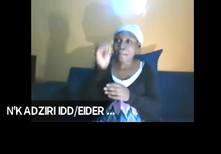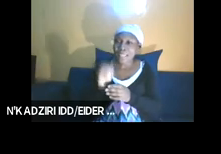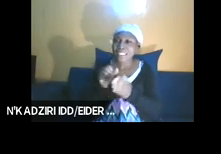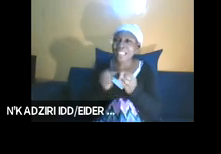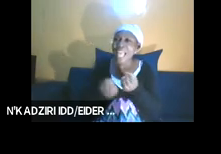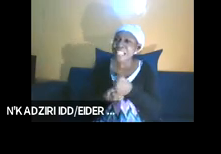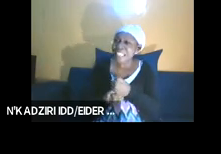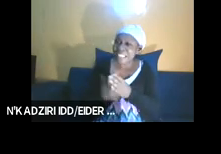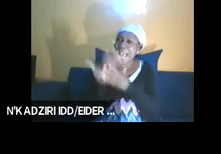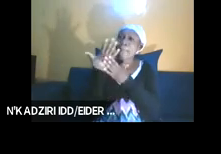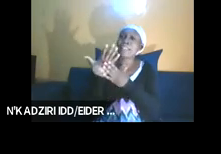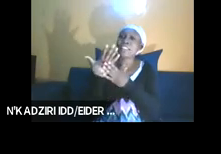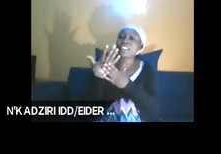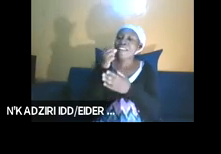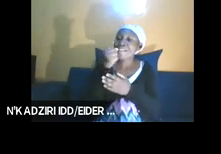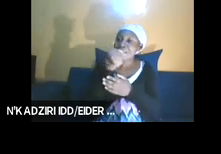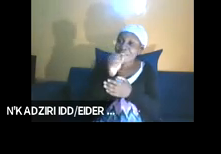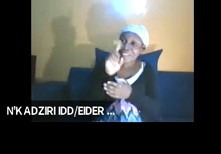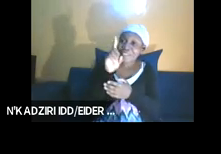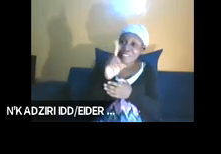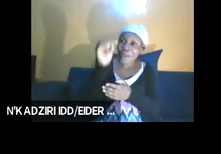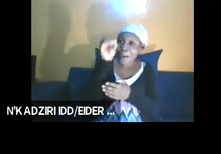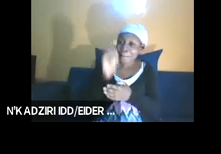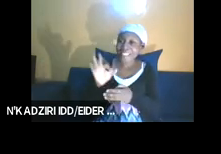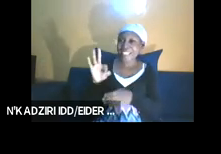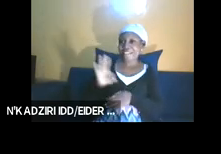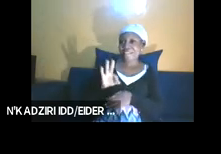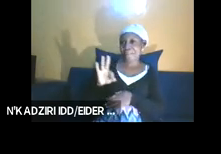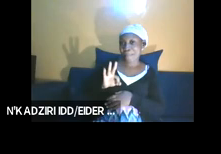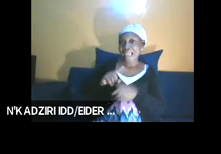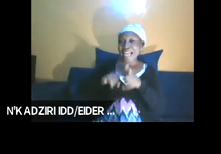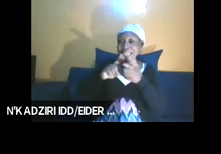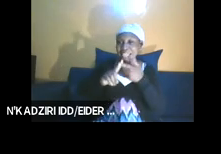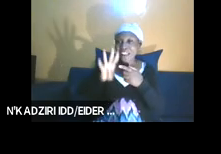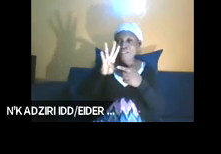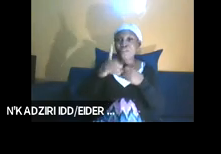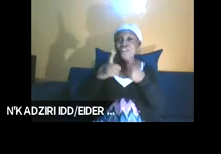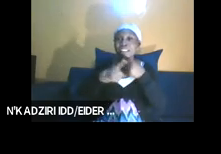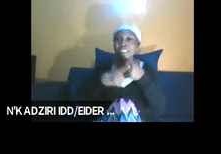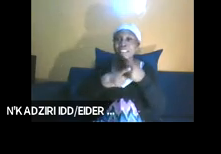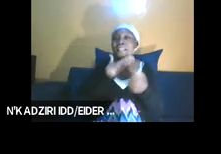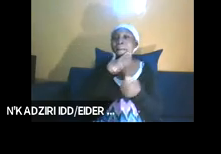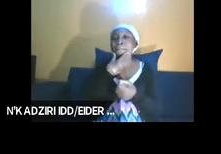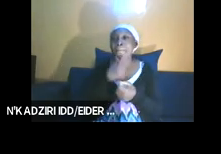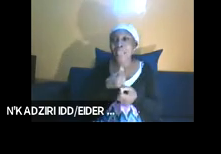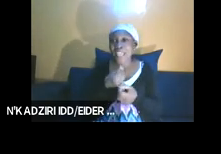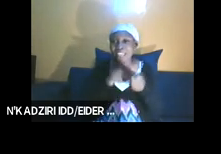male, are female, yeah, and then 46% identify as male, and 3%